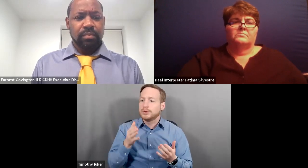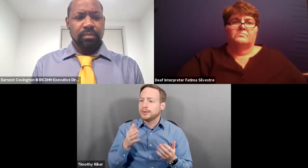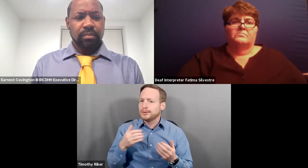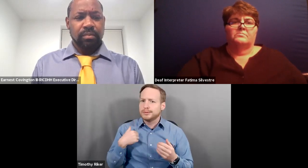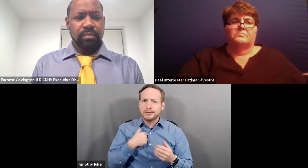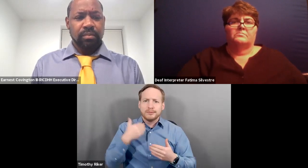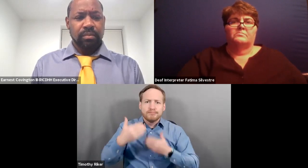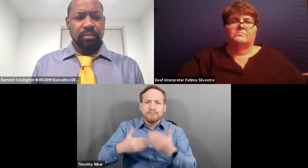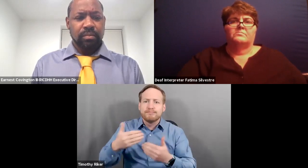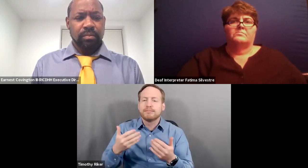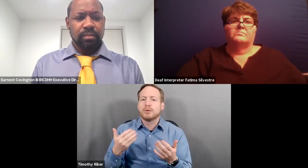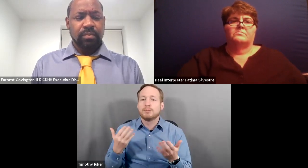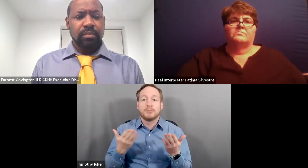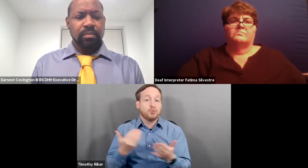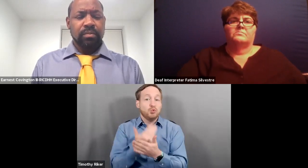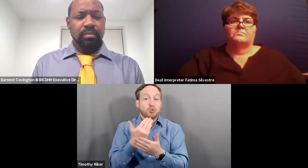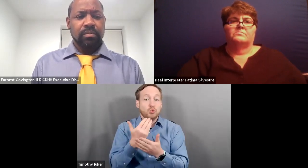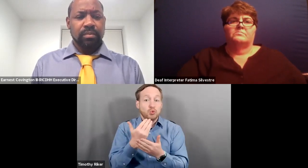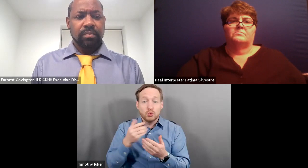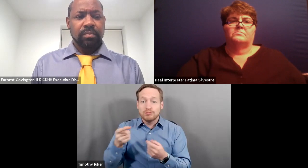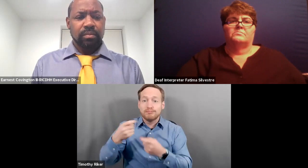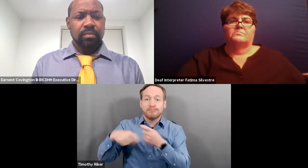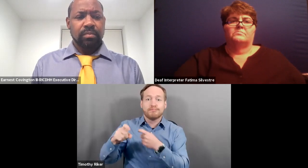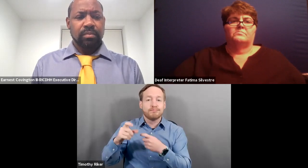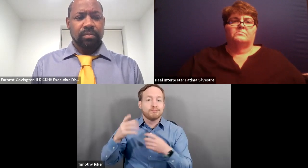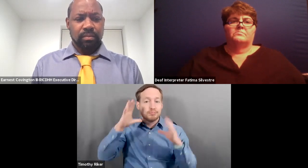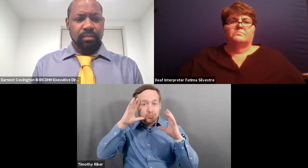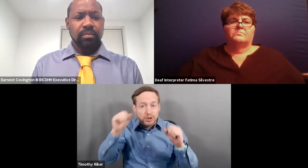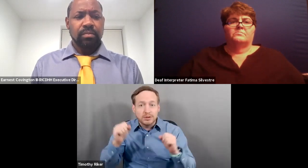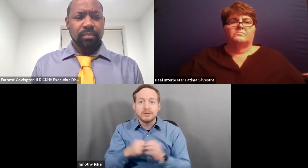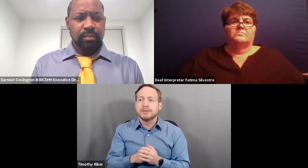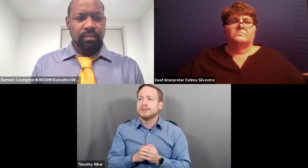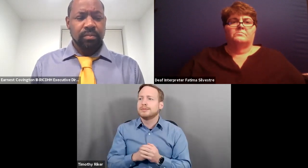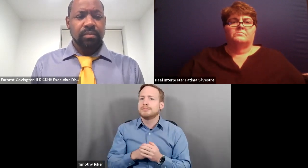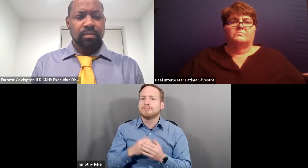Hopefully we'll have a vaccine for COVID-19. We're moving forward on that front.